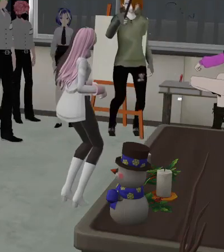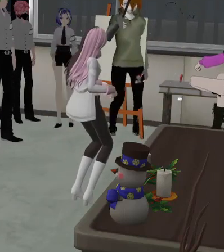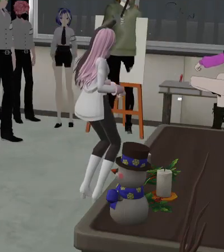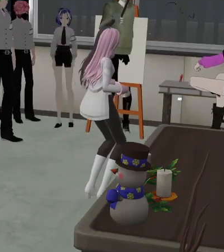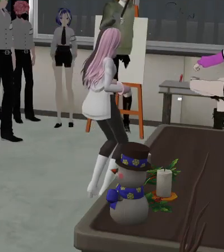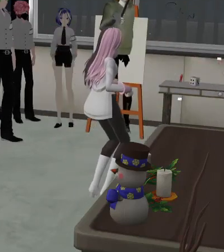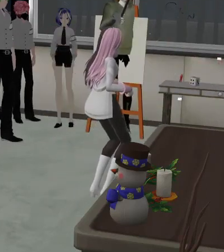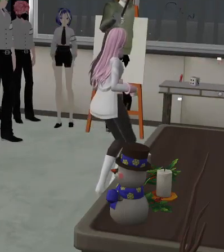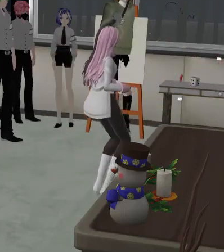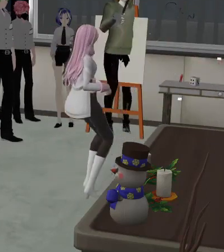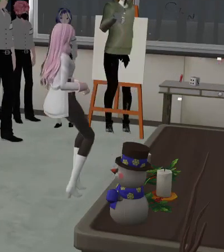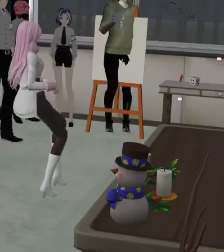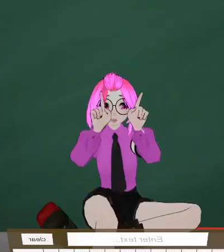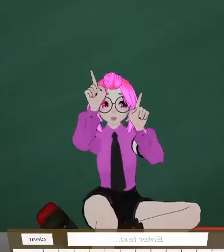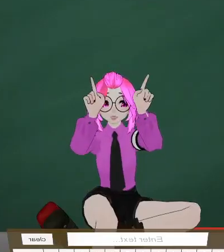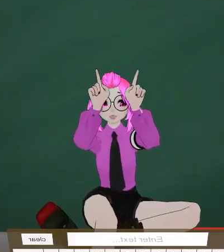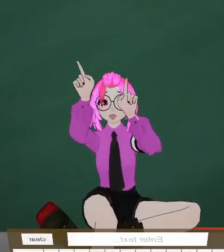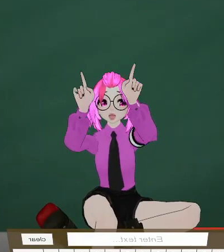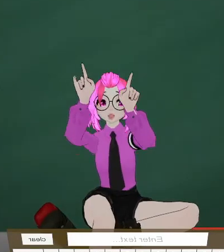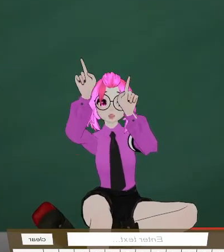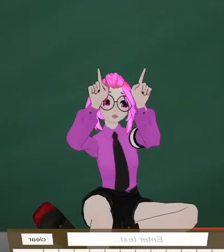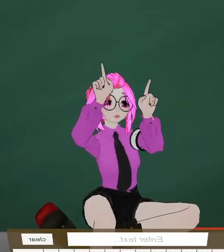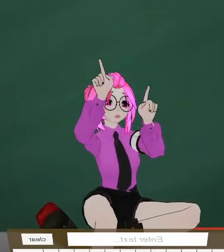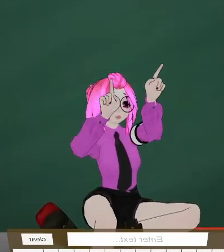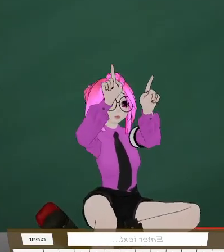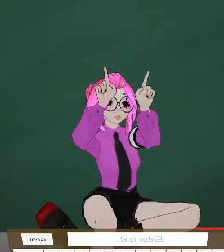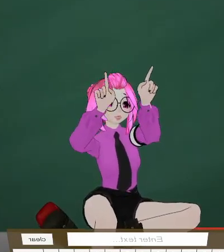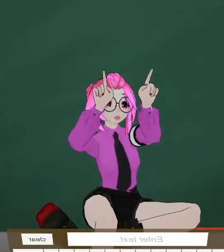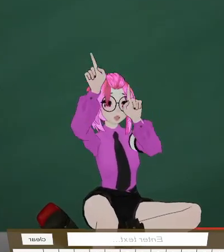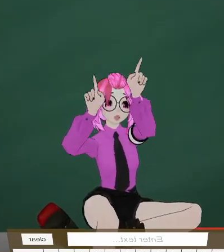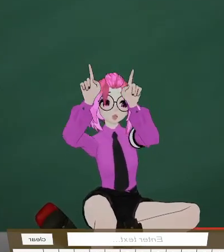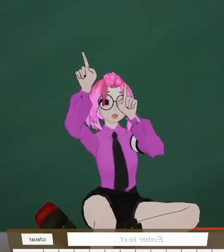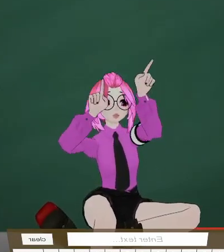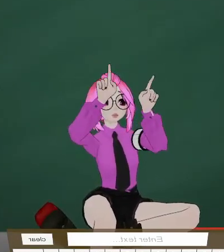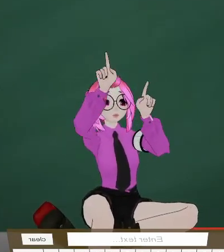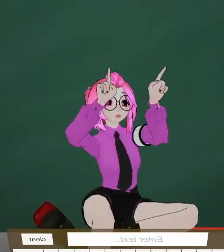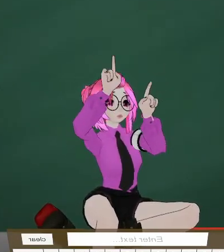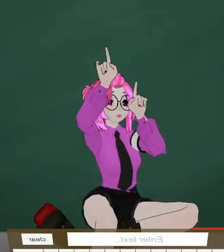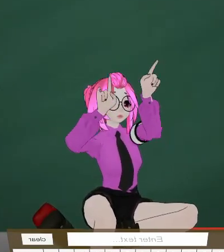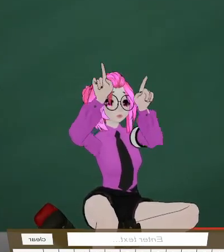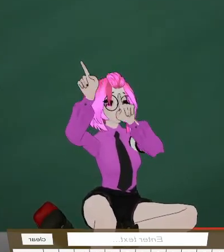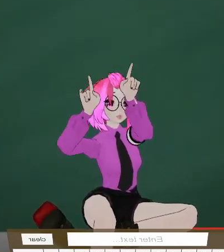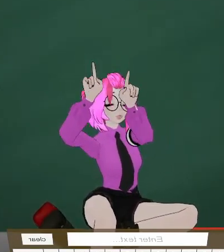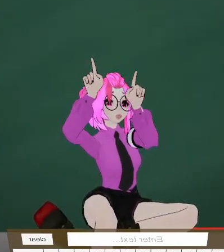star ah star star star